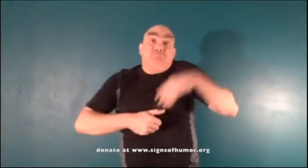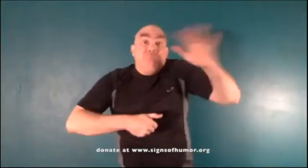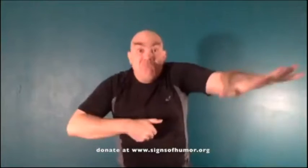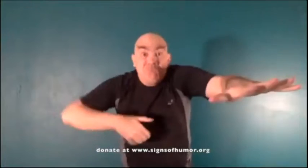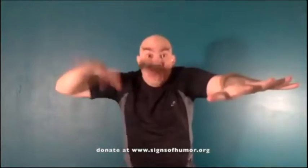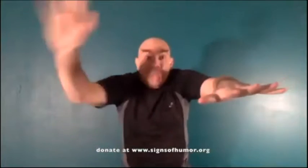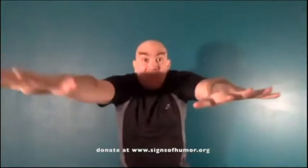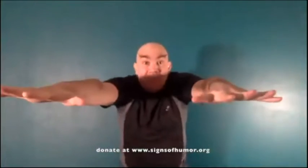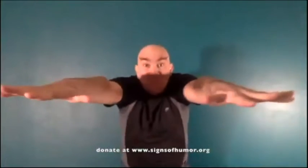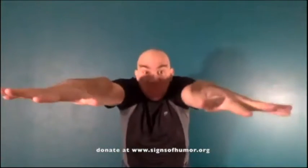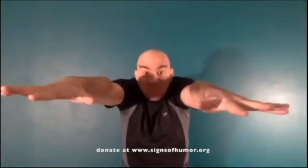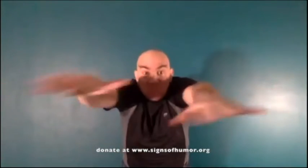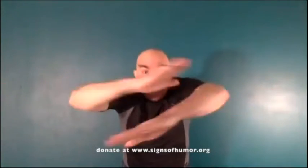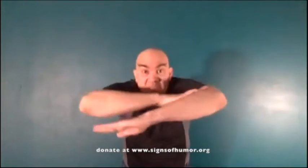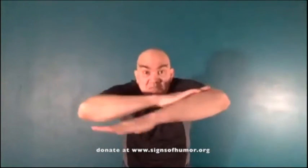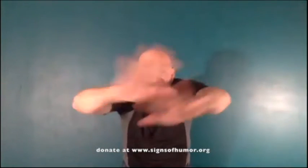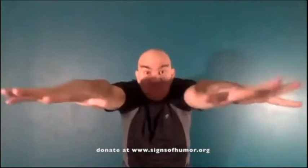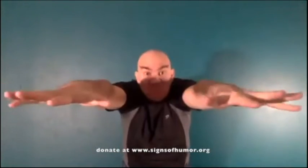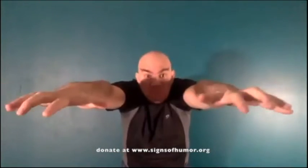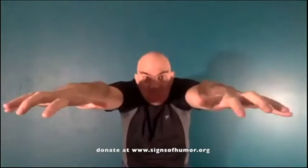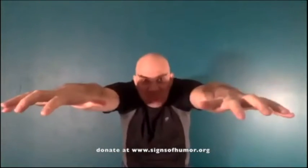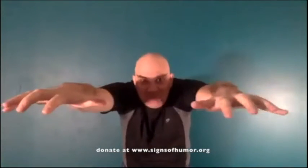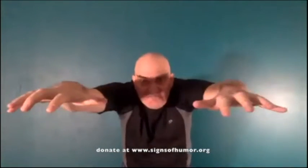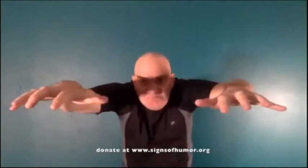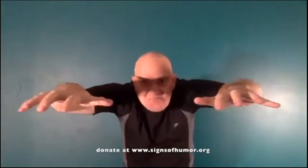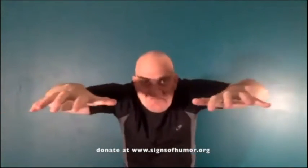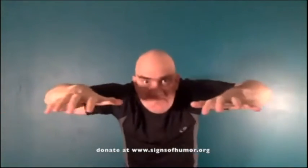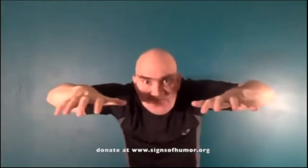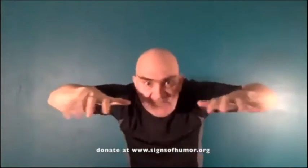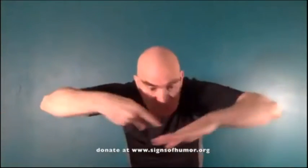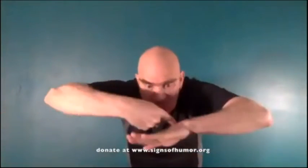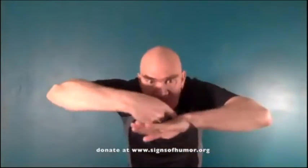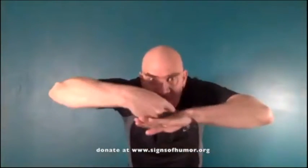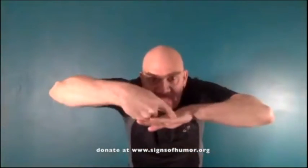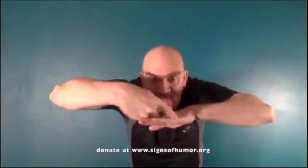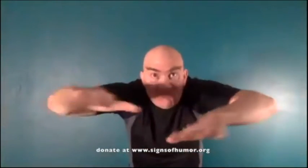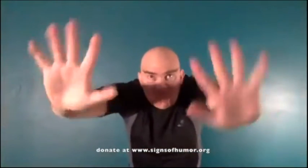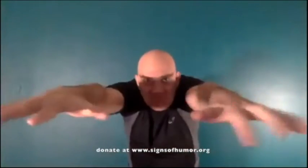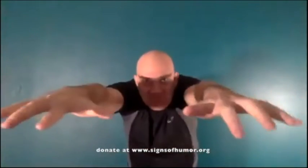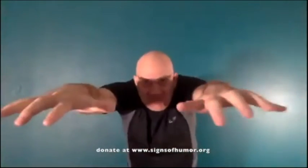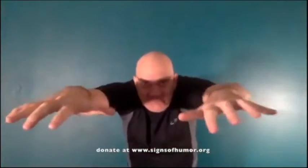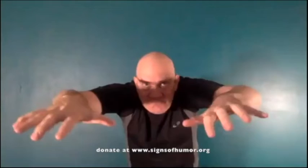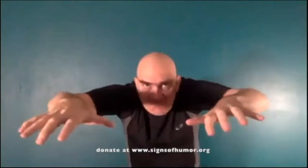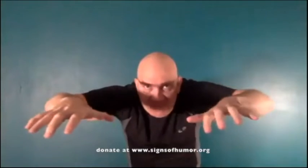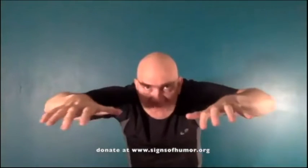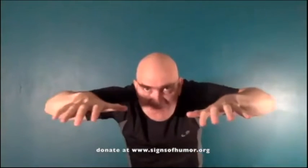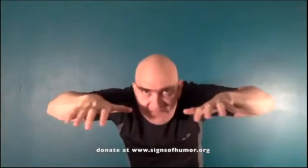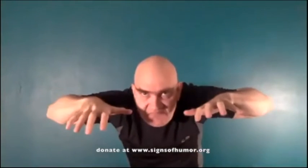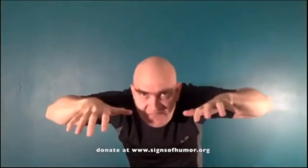nicely. Next thing you know, Kitty goes all crouching tiger, hidden dragon